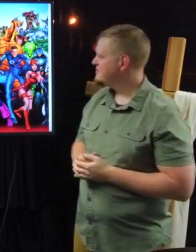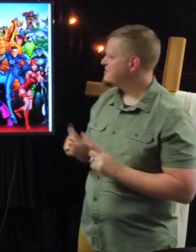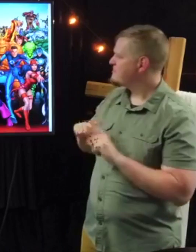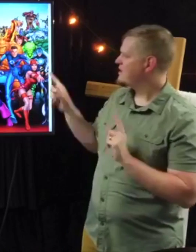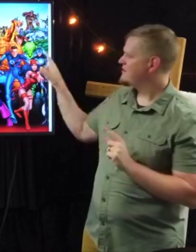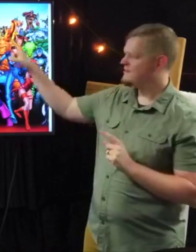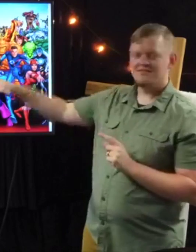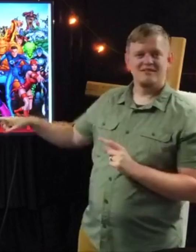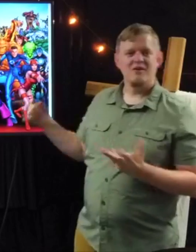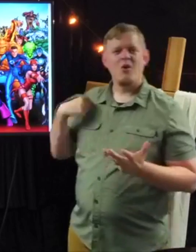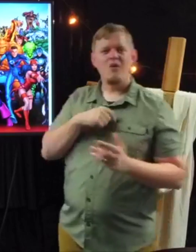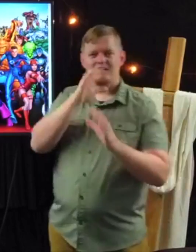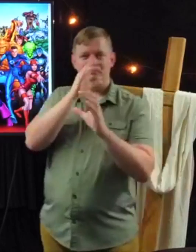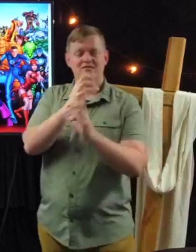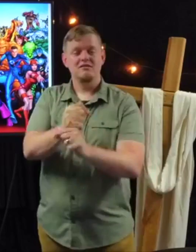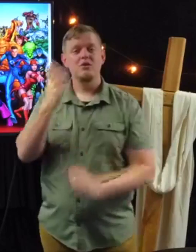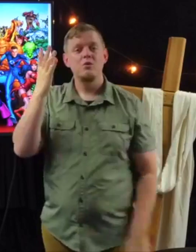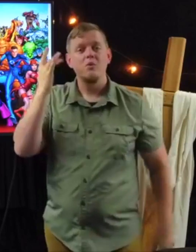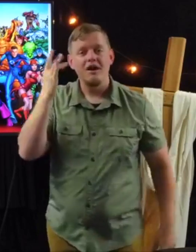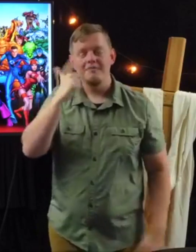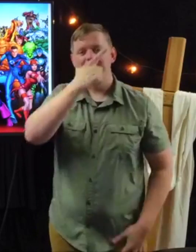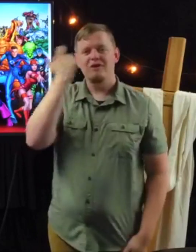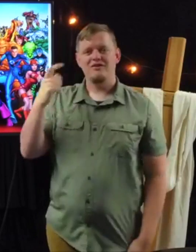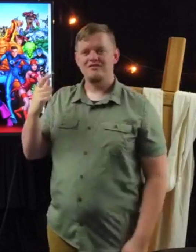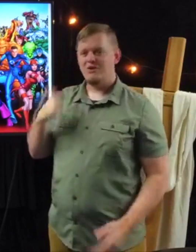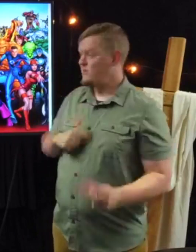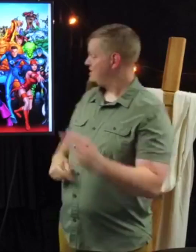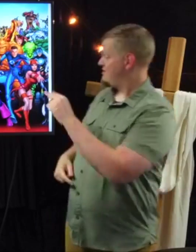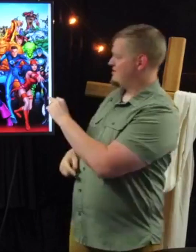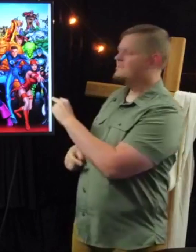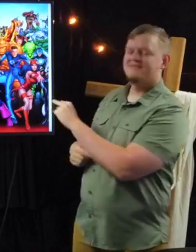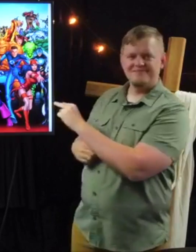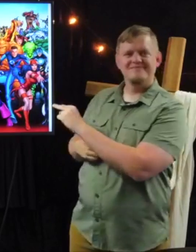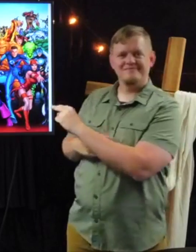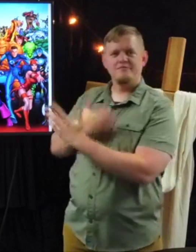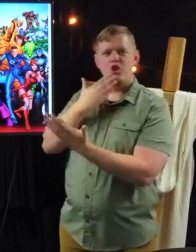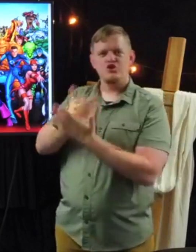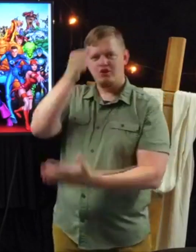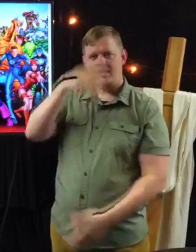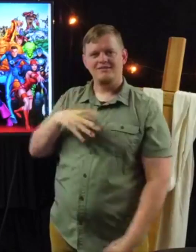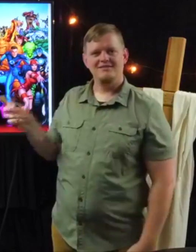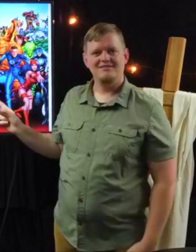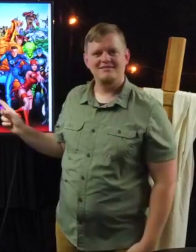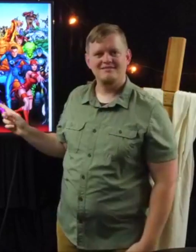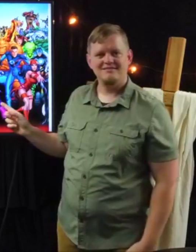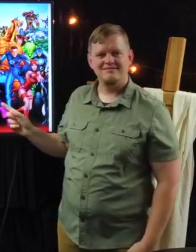would be. But we become fascinated with this because we look there and we see the good guys.